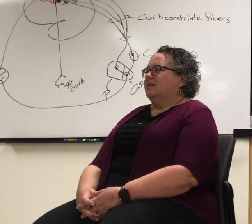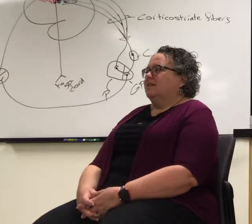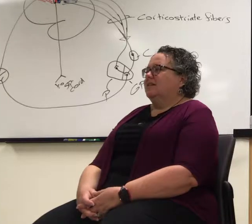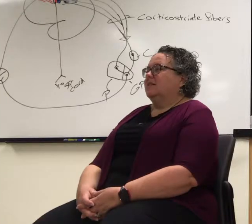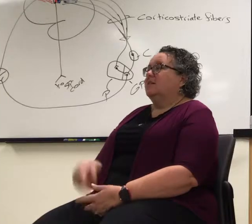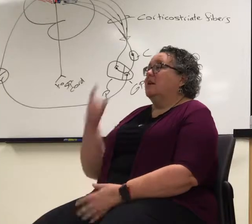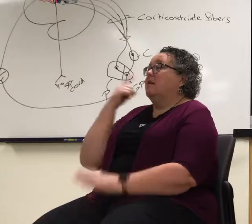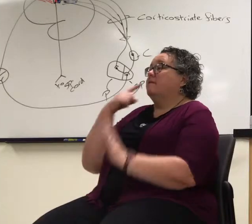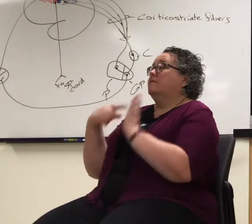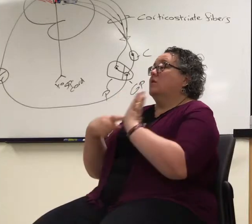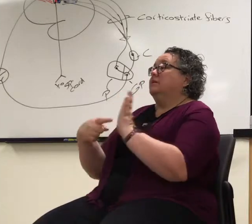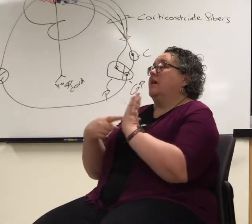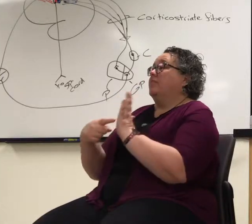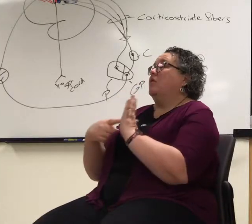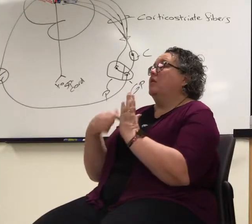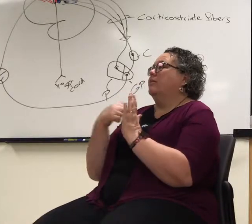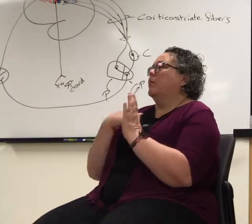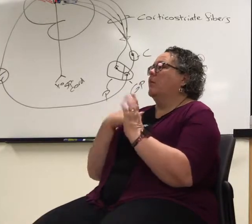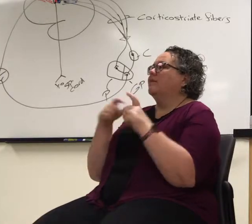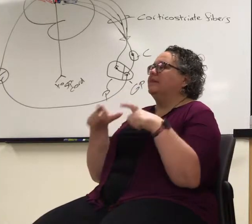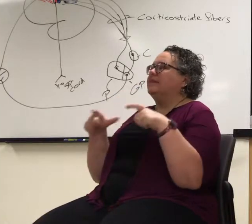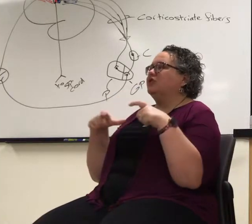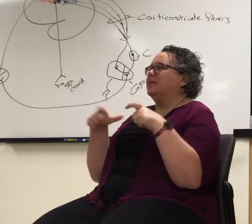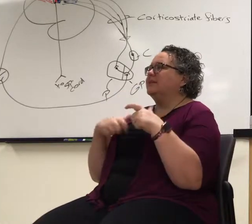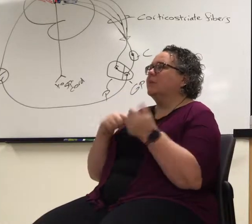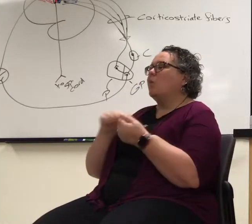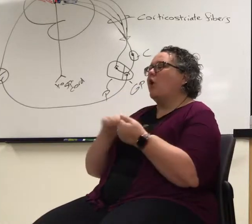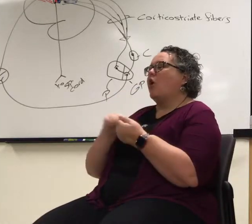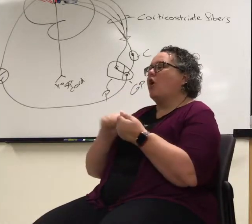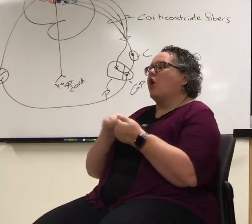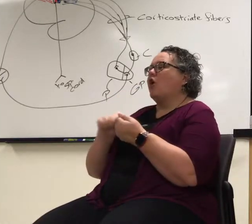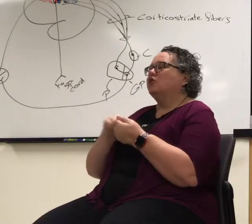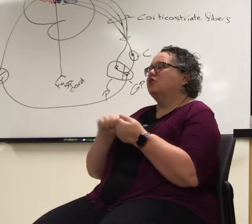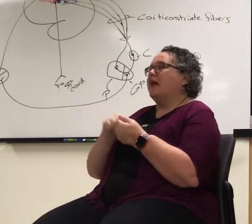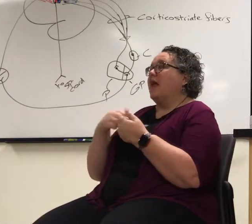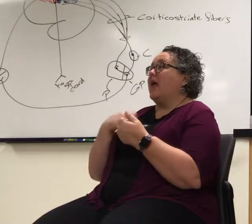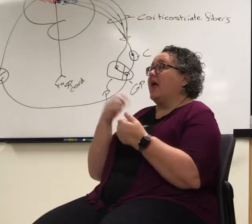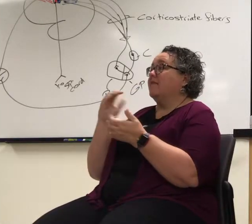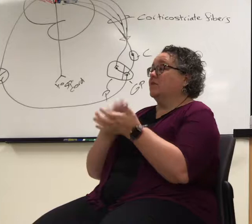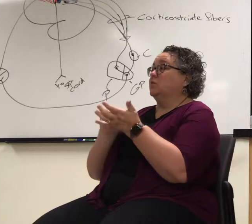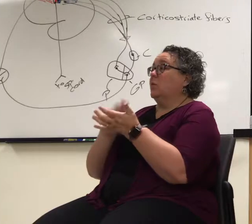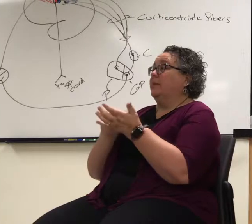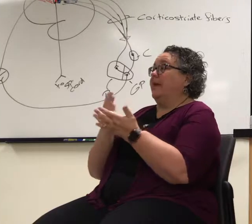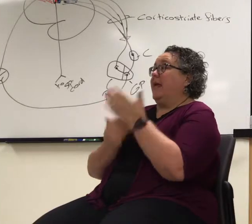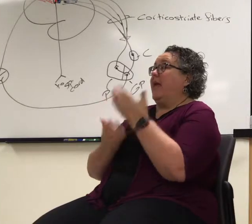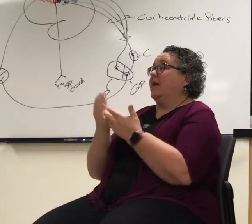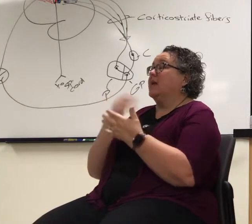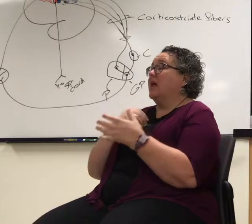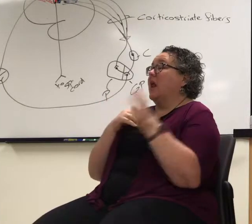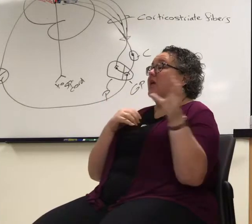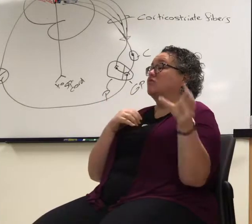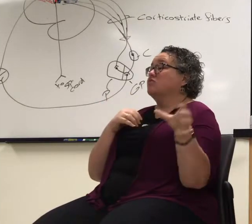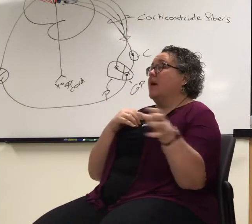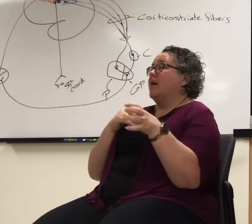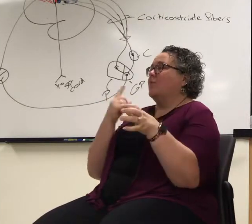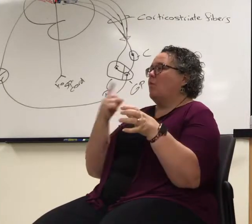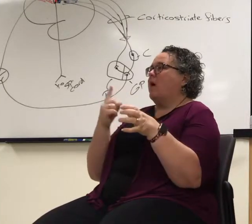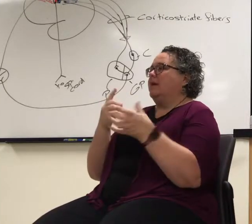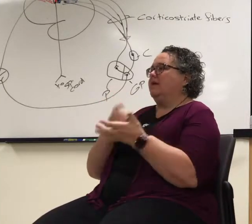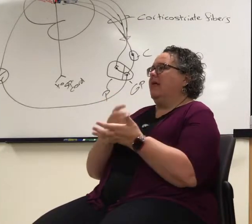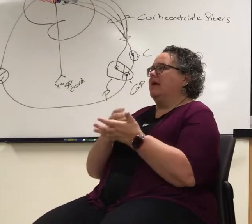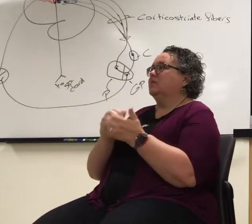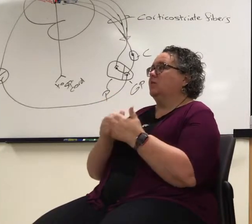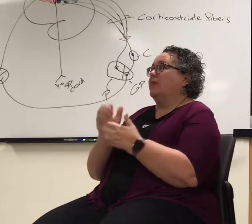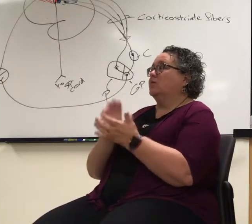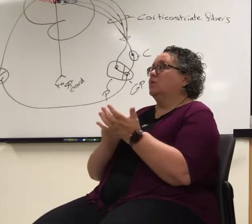Like, for example, if I'm washing dishes and I have soapy hands and I grab a wine glass with my